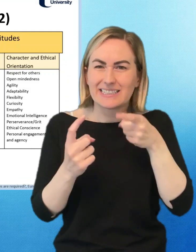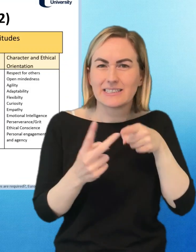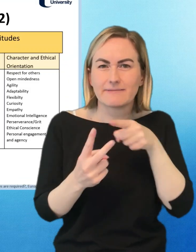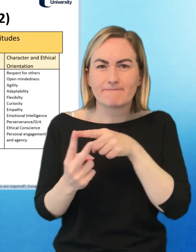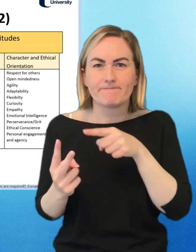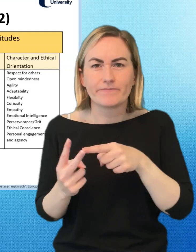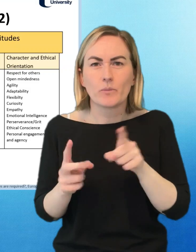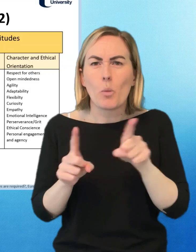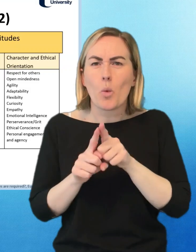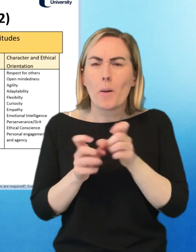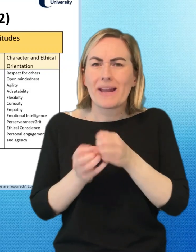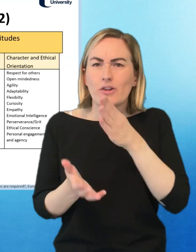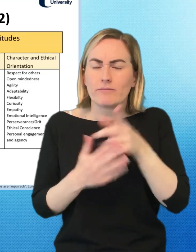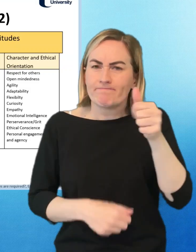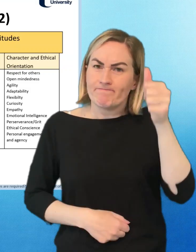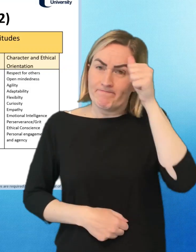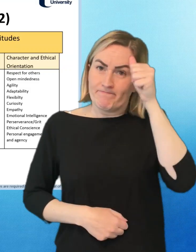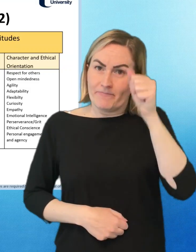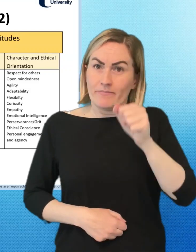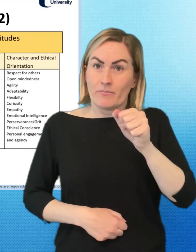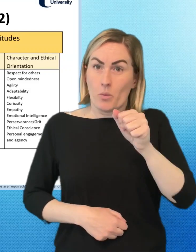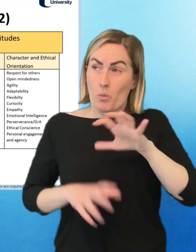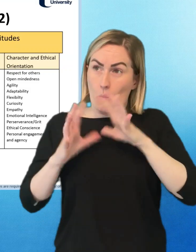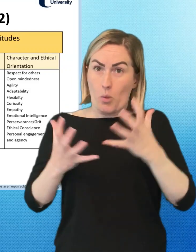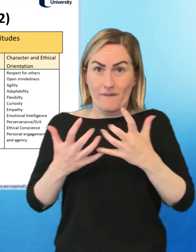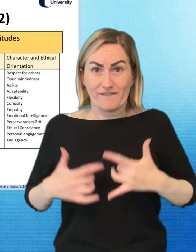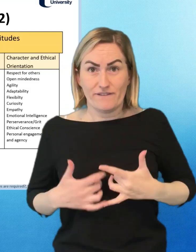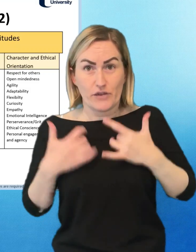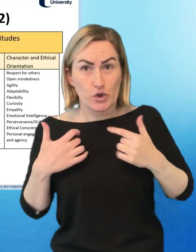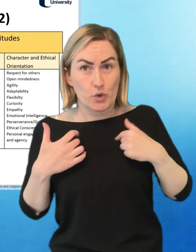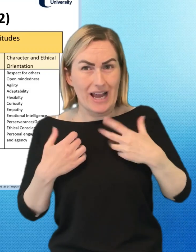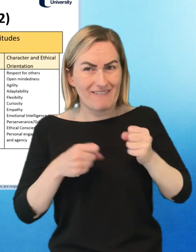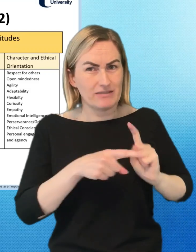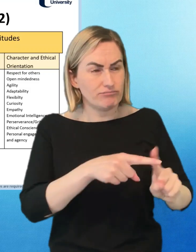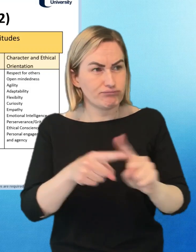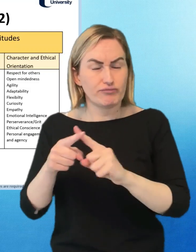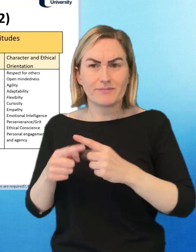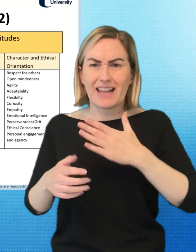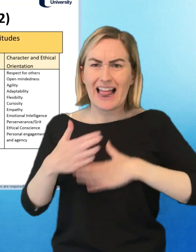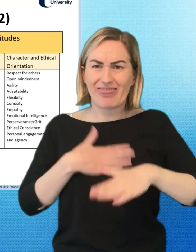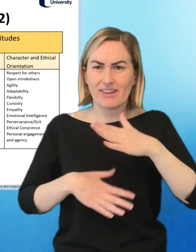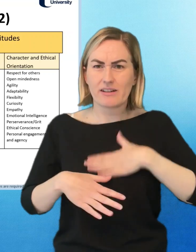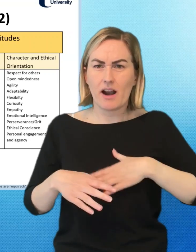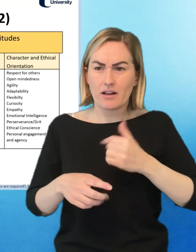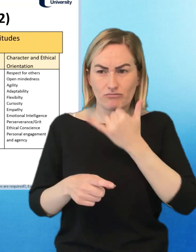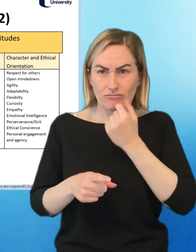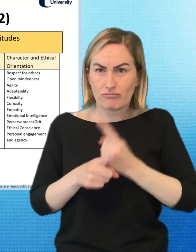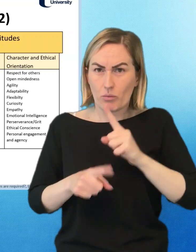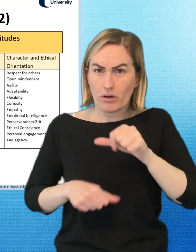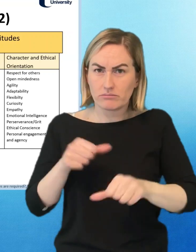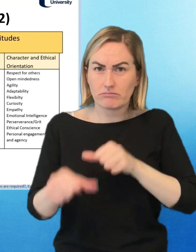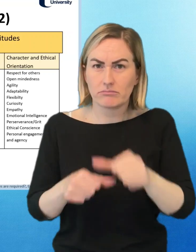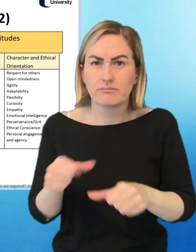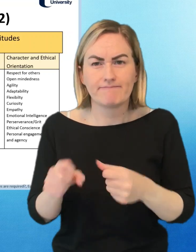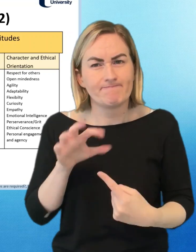but also the importance of having an awareness of a worldview and different character and ethical